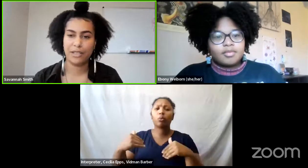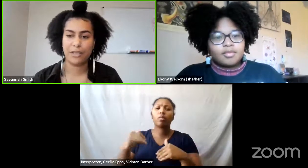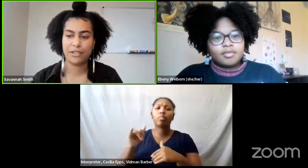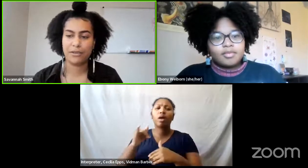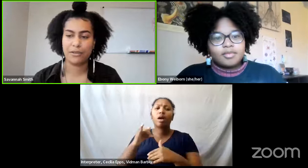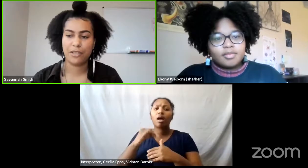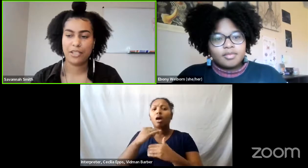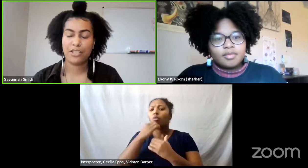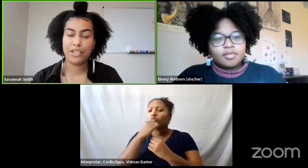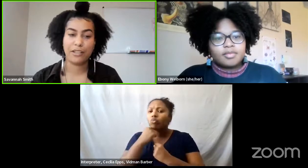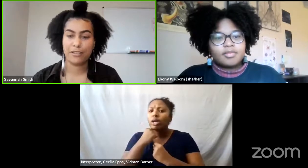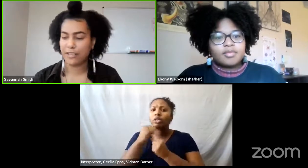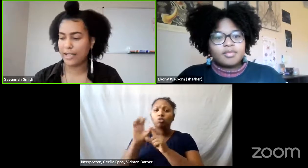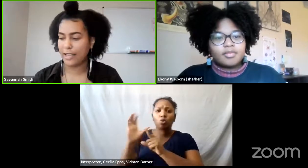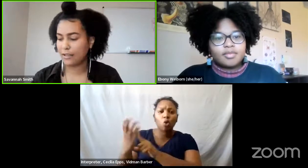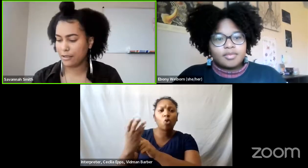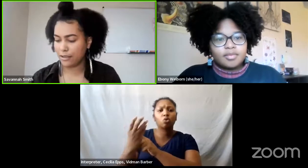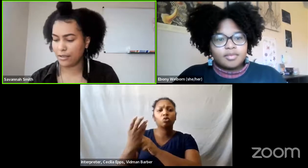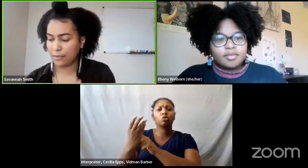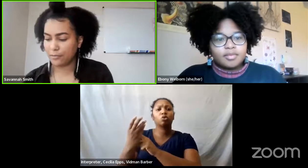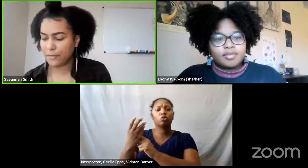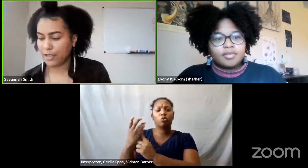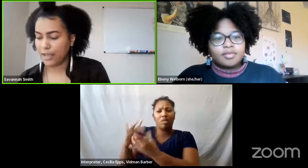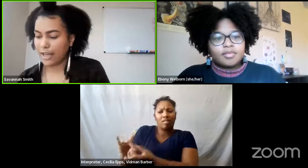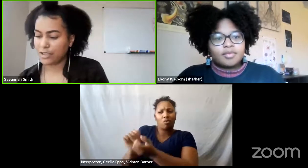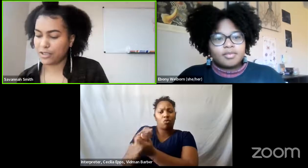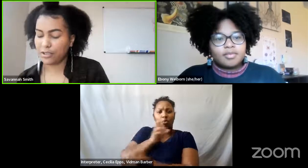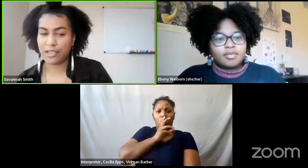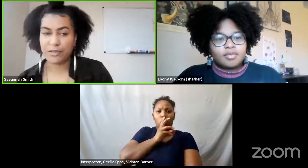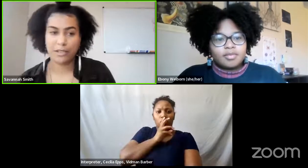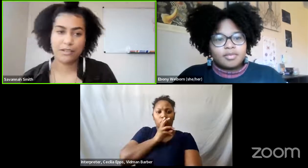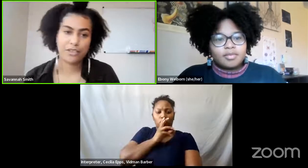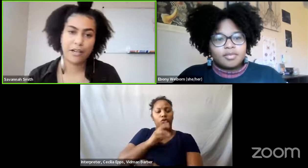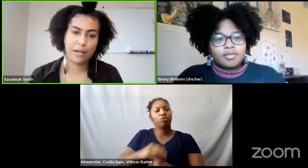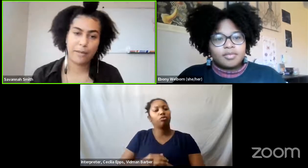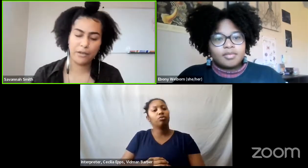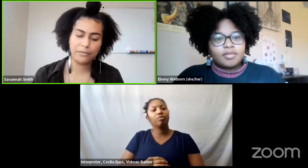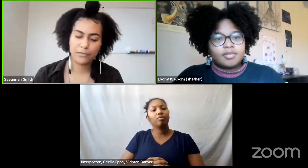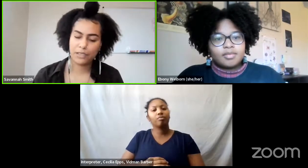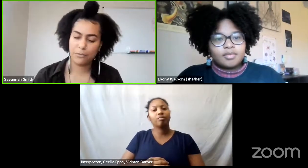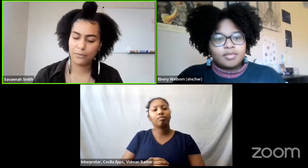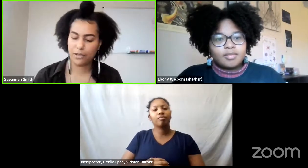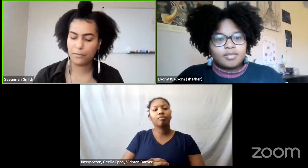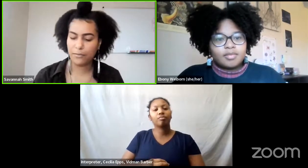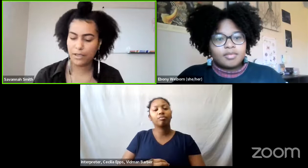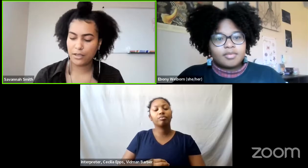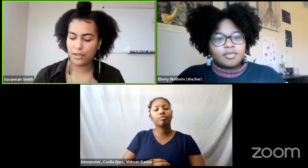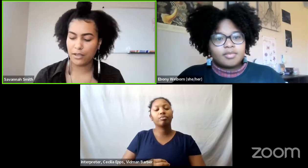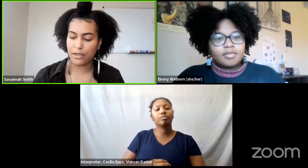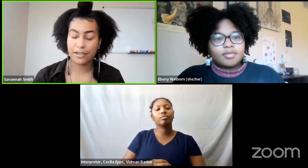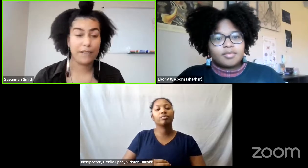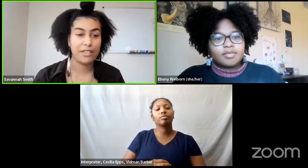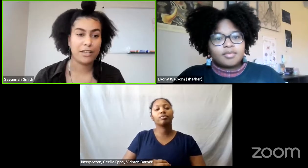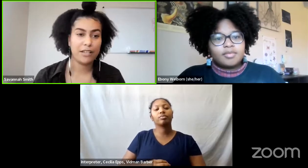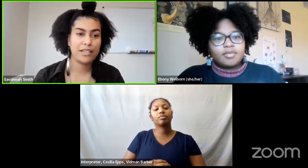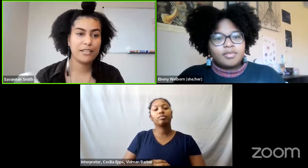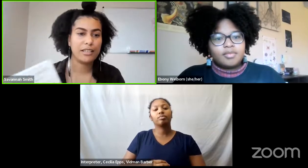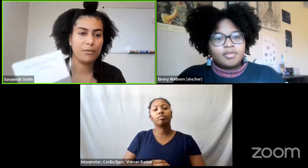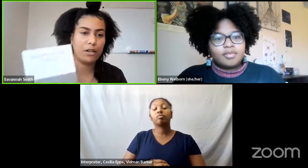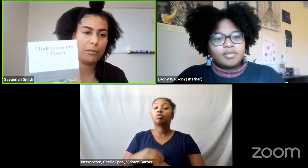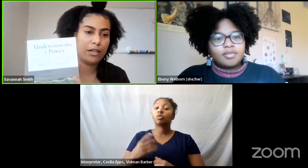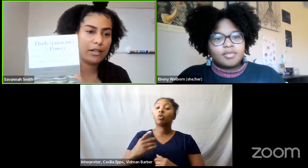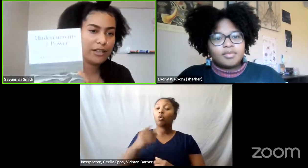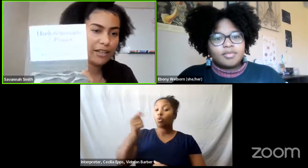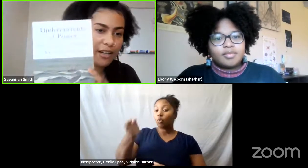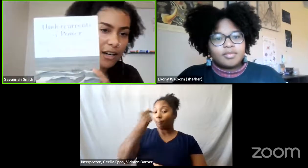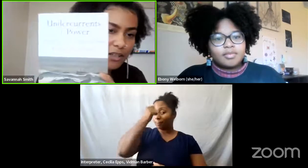that's what we really want to share here today. Actually, the learnings we're sharing about come from Kevin Dawson.